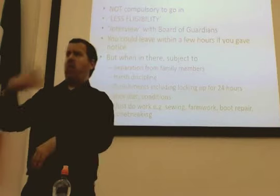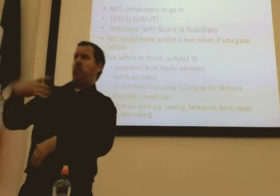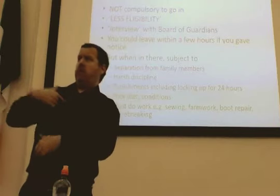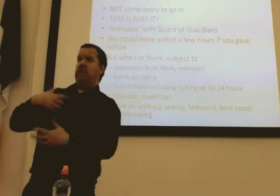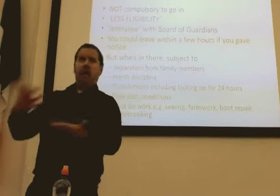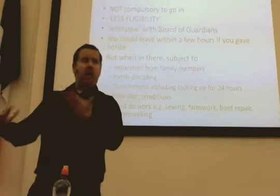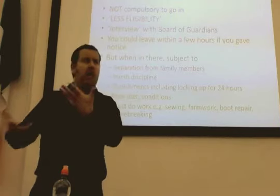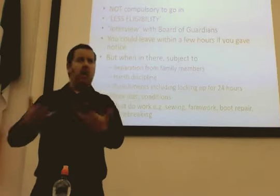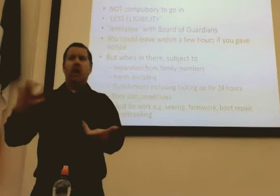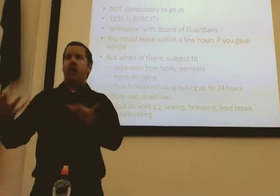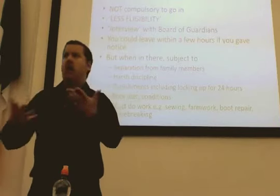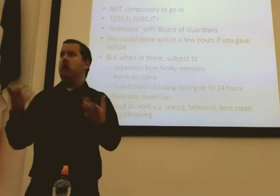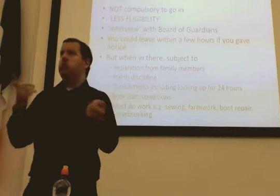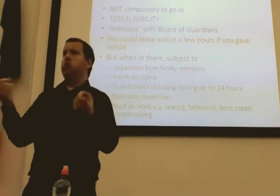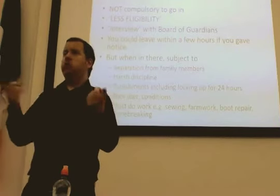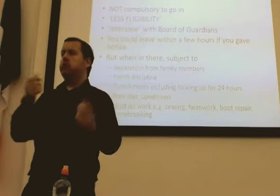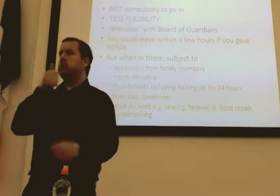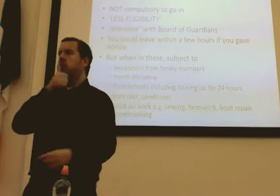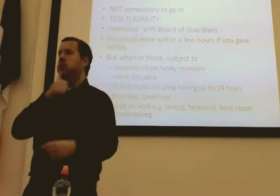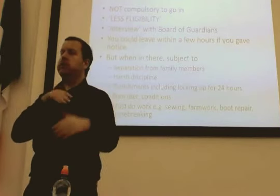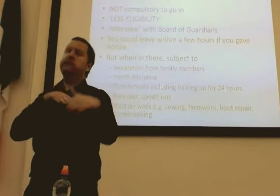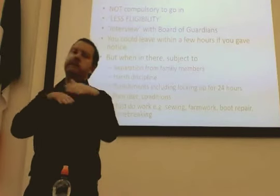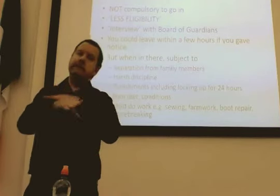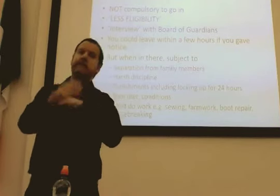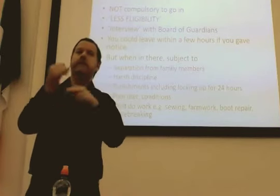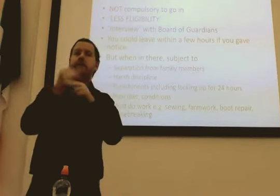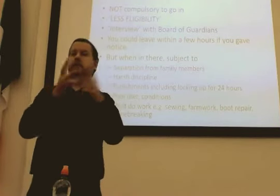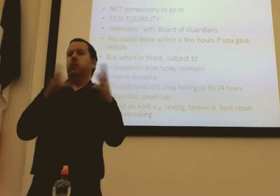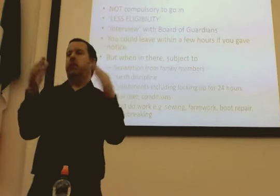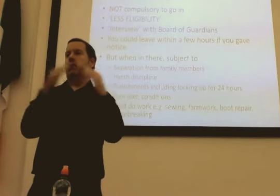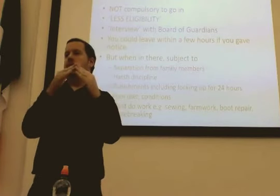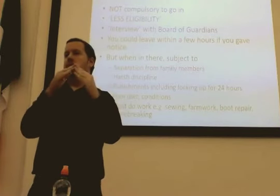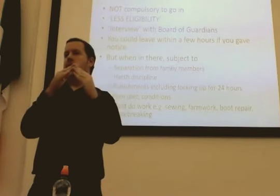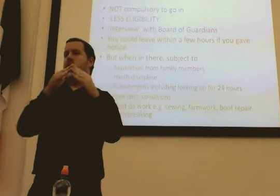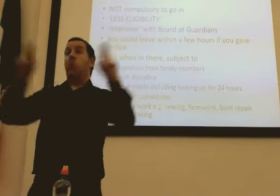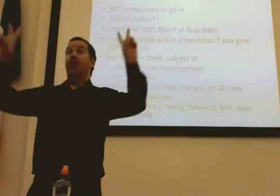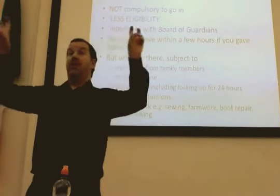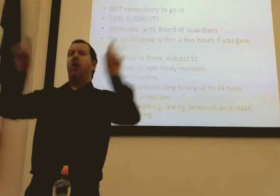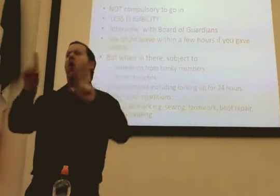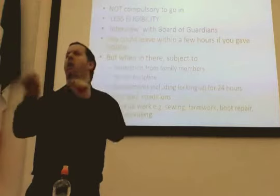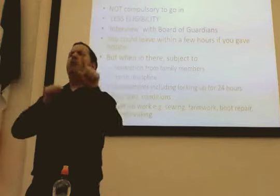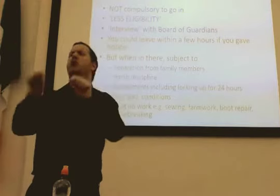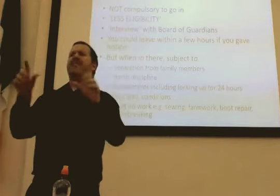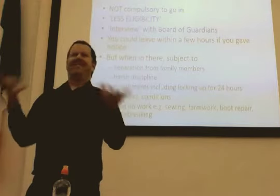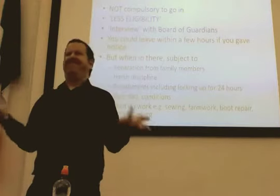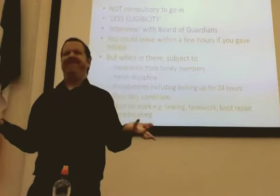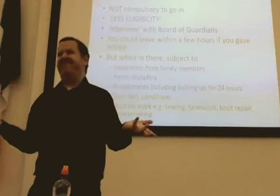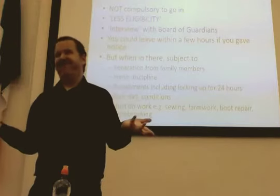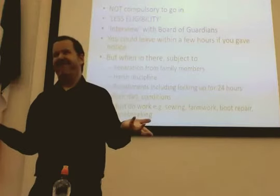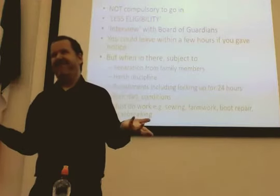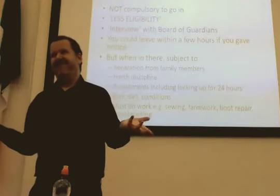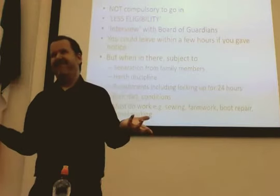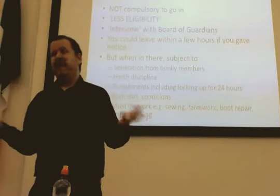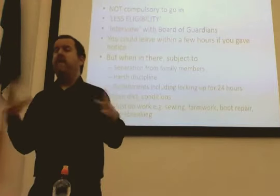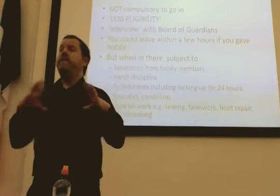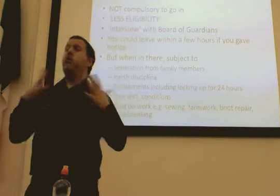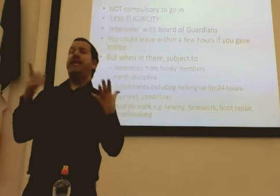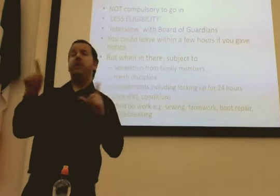they couldn't feed themselves, maybe their family had kicked them out, and they had no other option but go to the workhouse. So maybe option